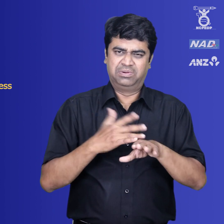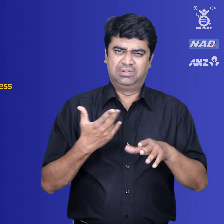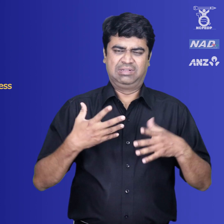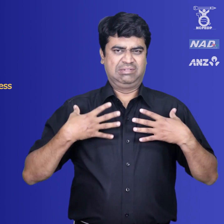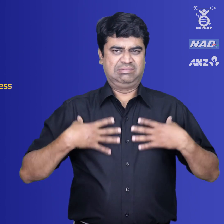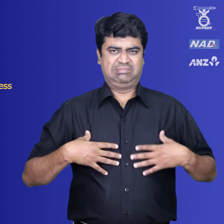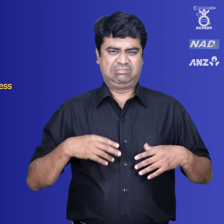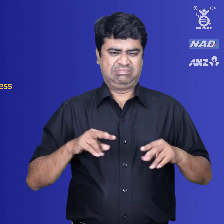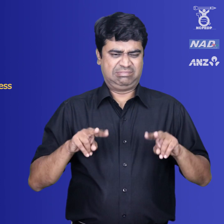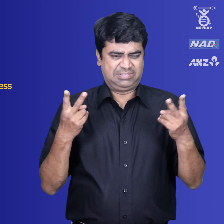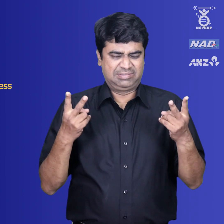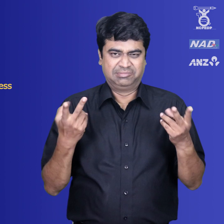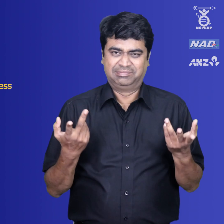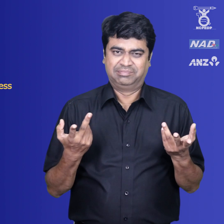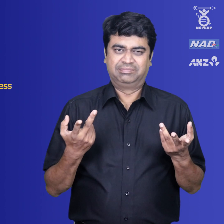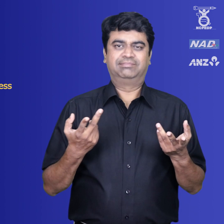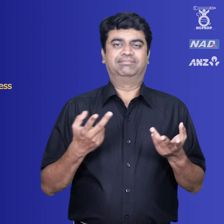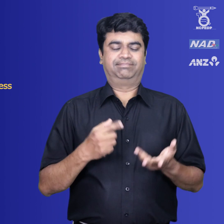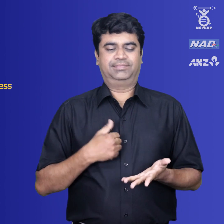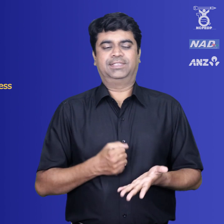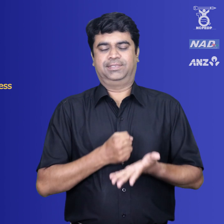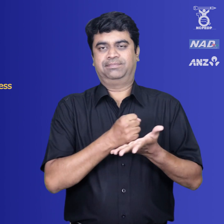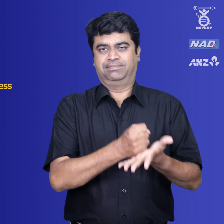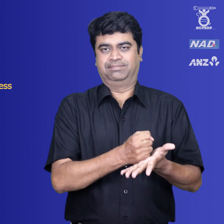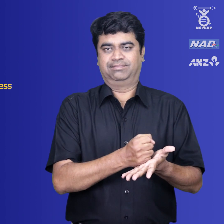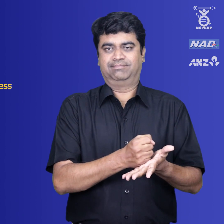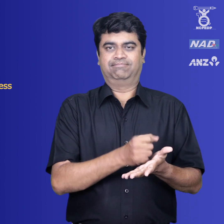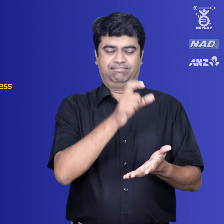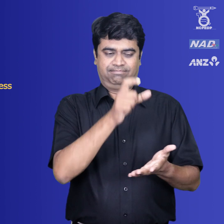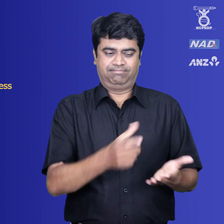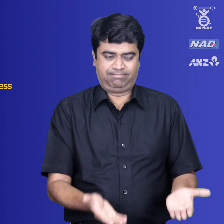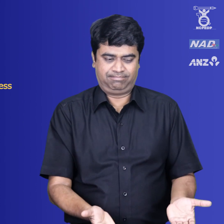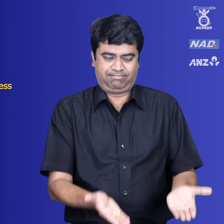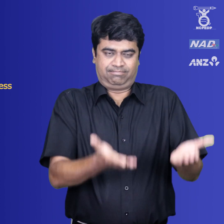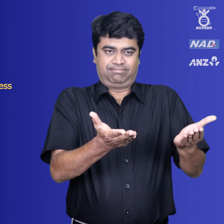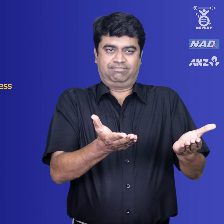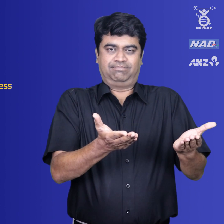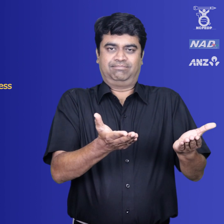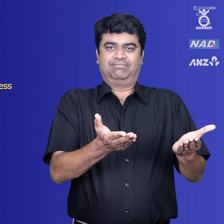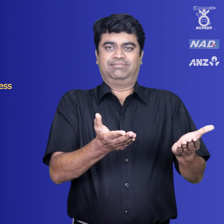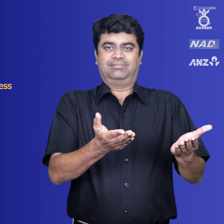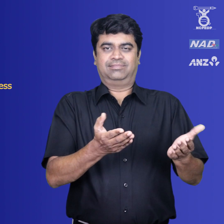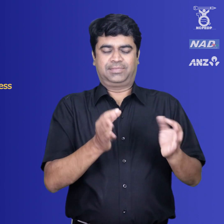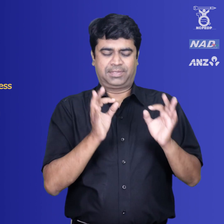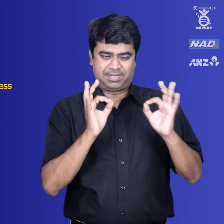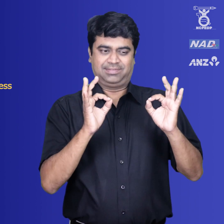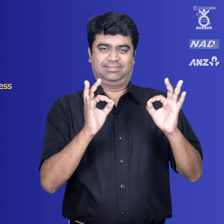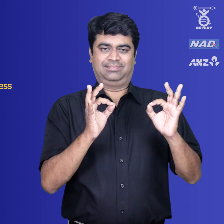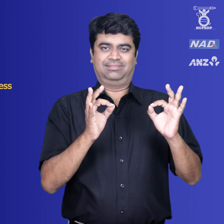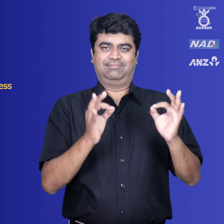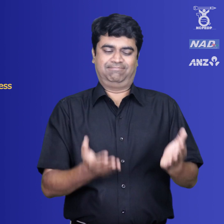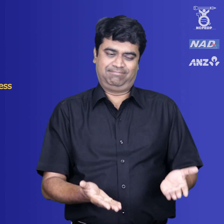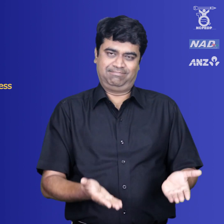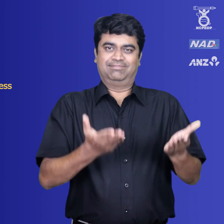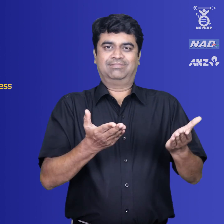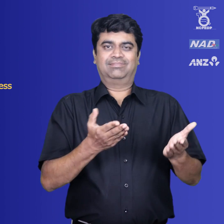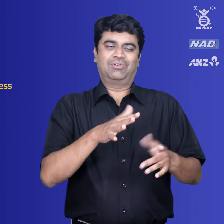maintain optimal physical, sensory, intellectual, psychological, environmental